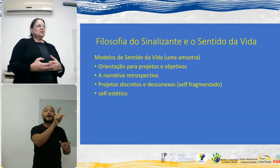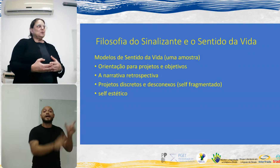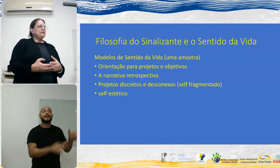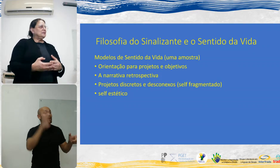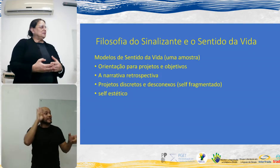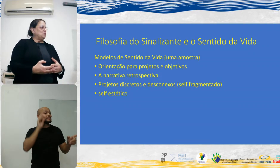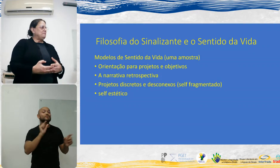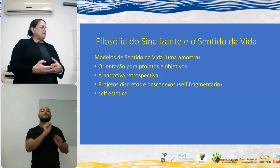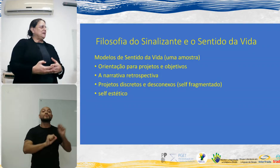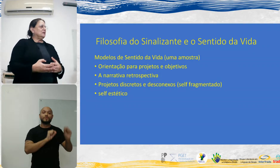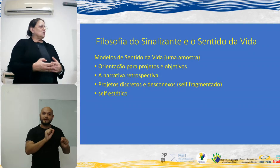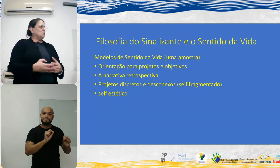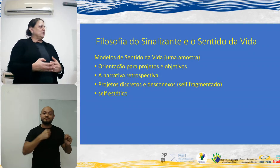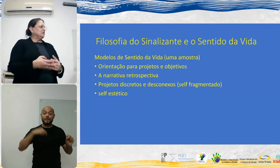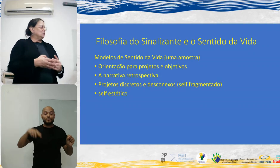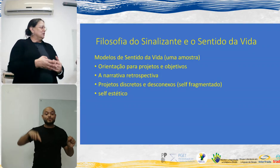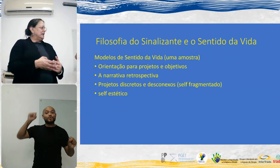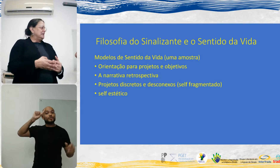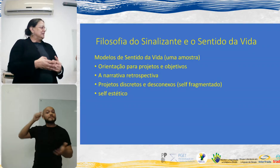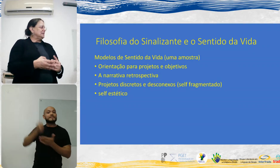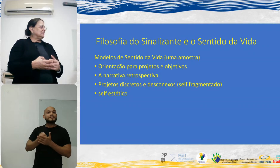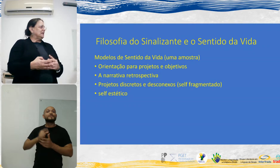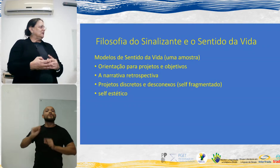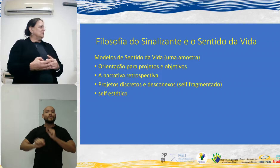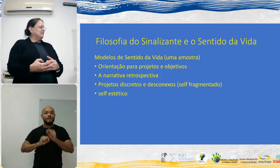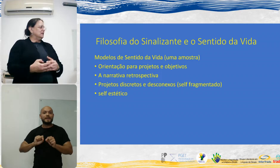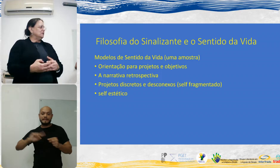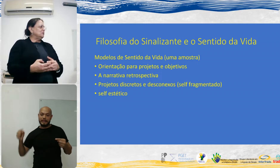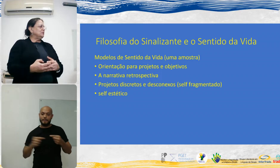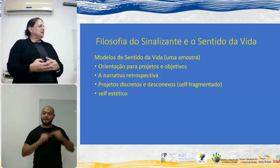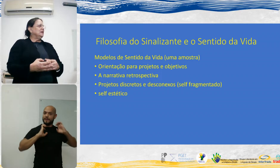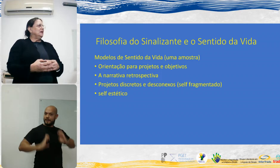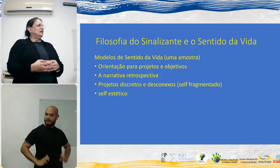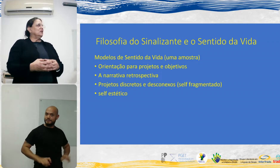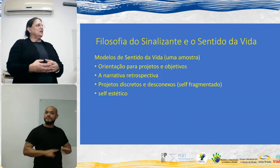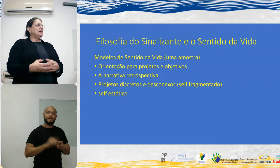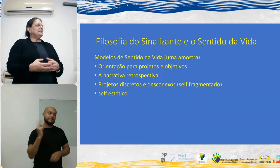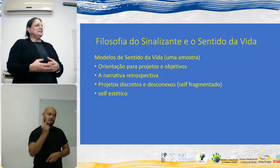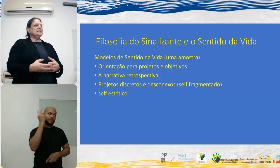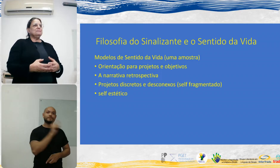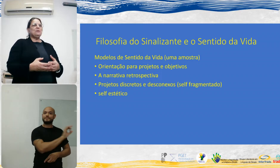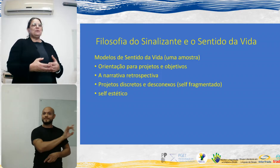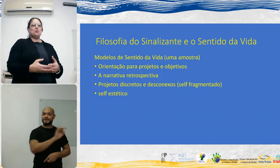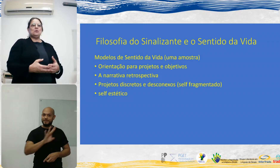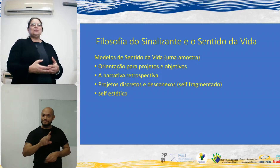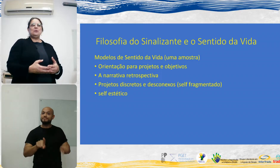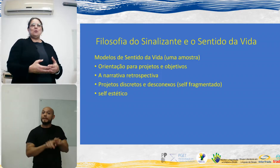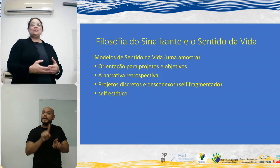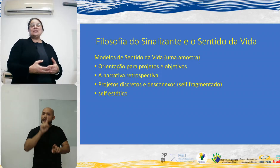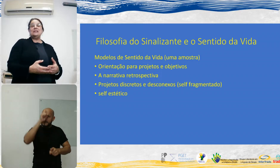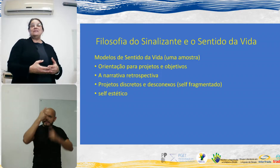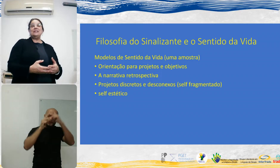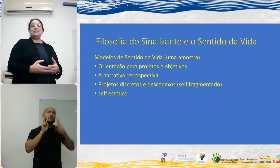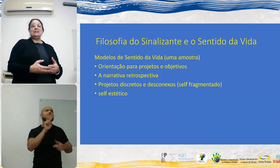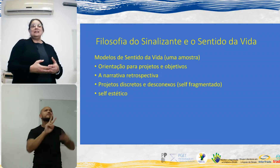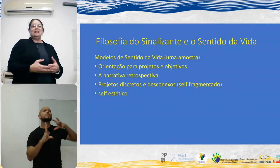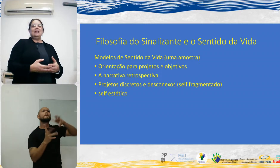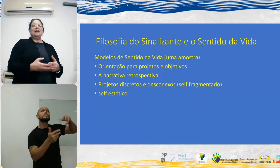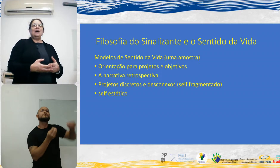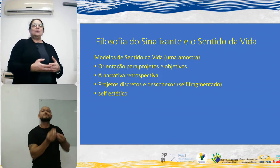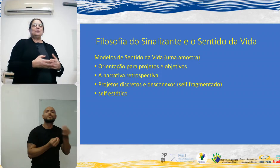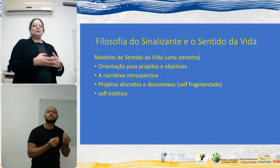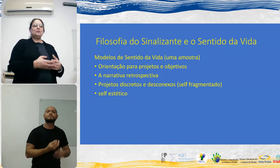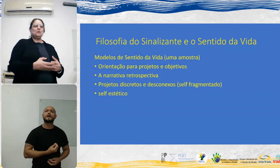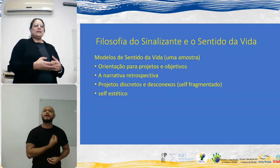are the choices we make according to our ethics and our values and our ideas about the world we want to live in,